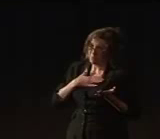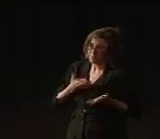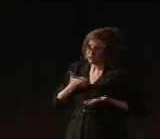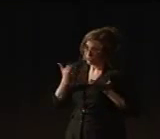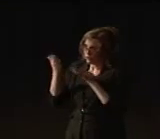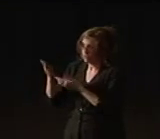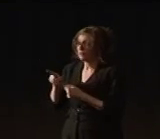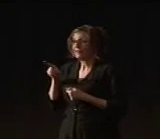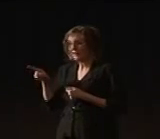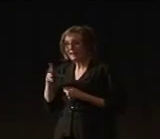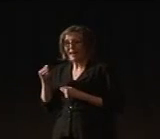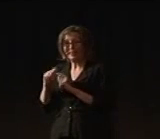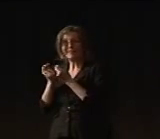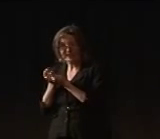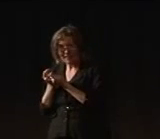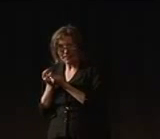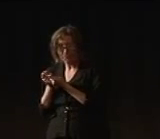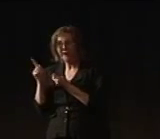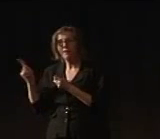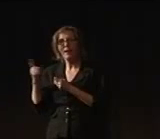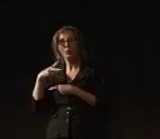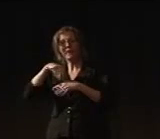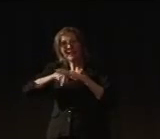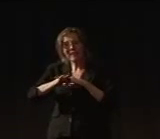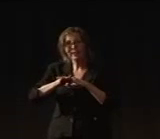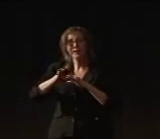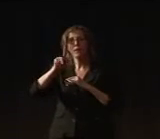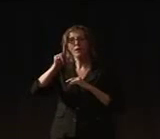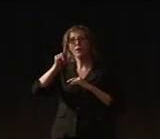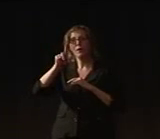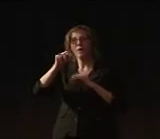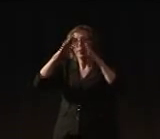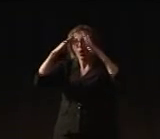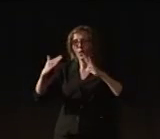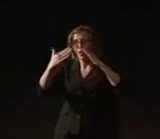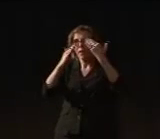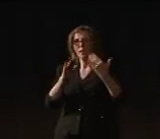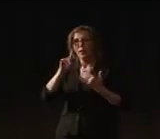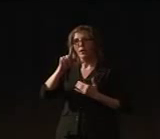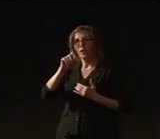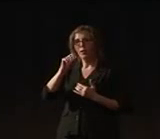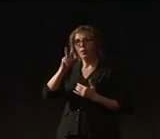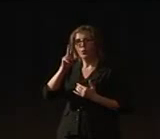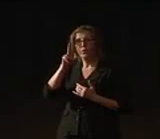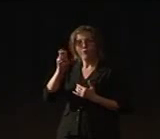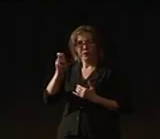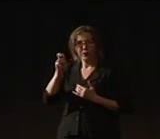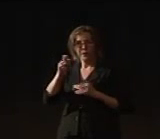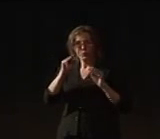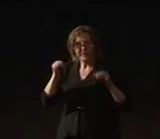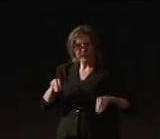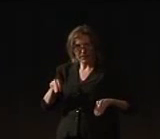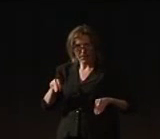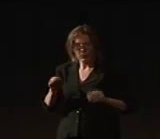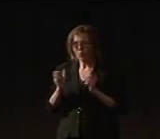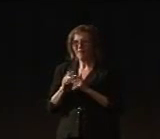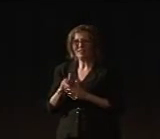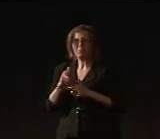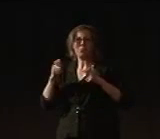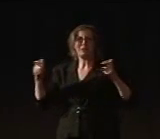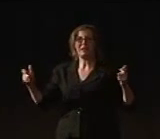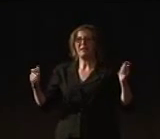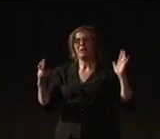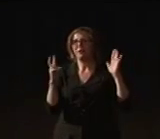this little bit in it, was in the Louvre with this ridiculously big Veronese